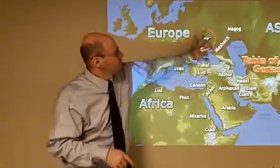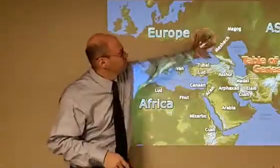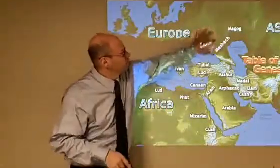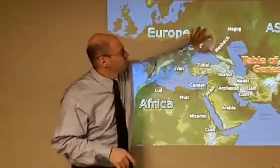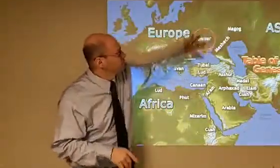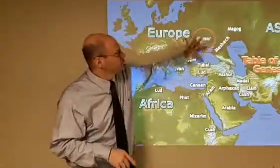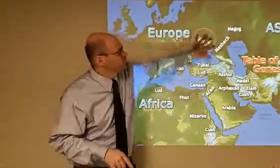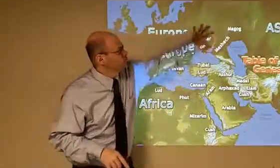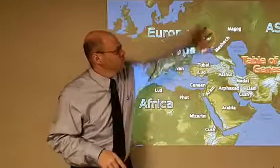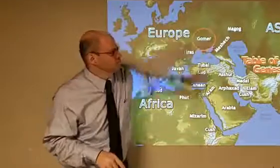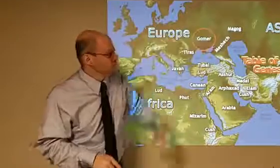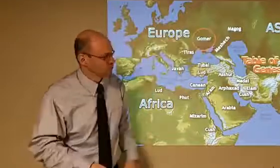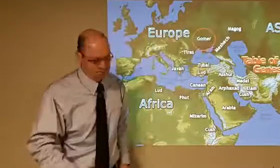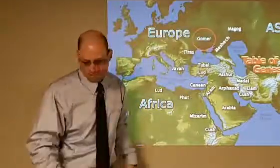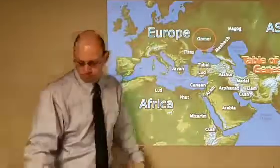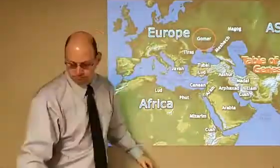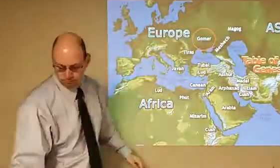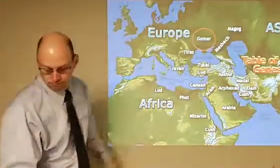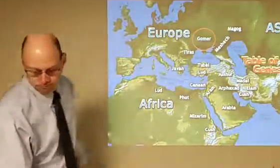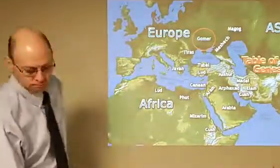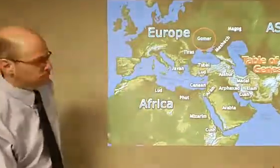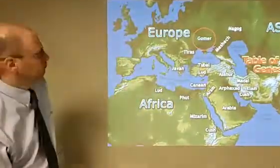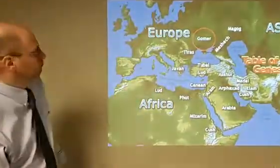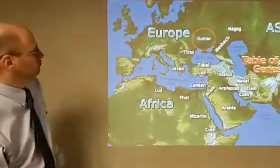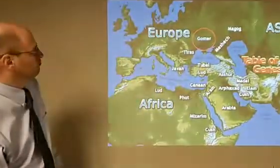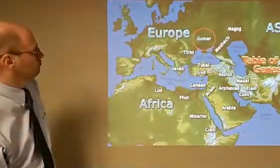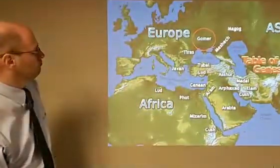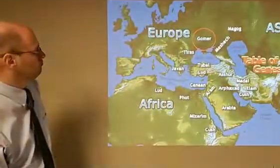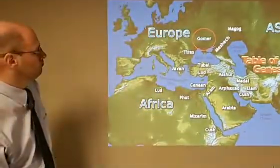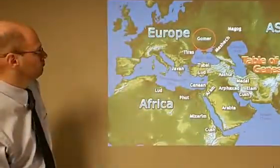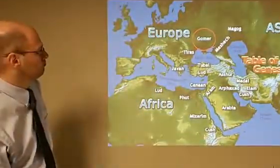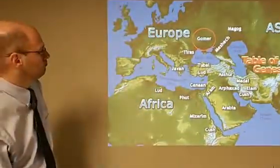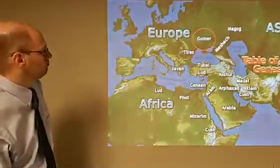Again, here's a different visual showing Gomer here within Europe and